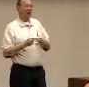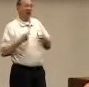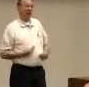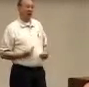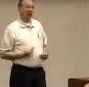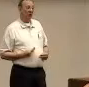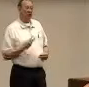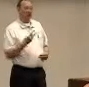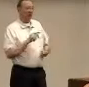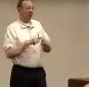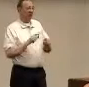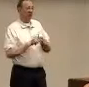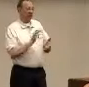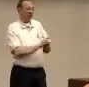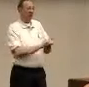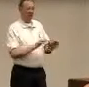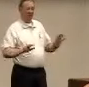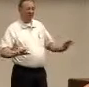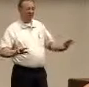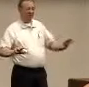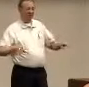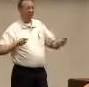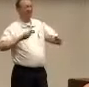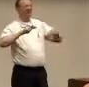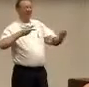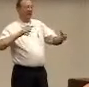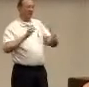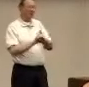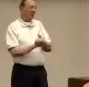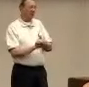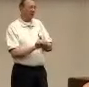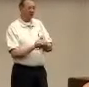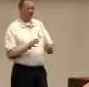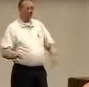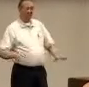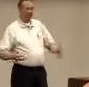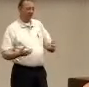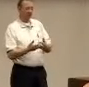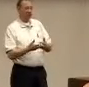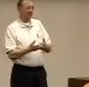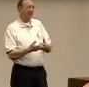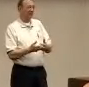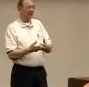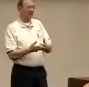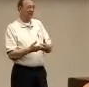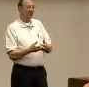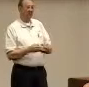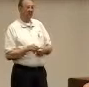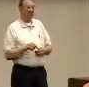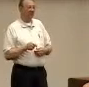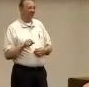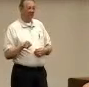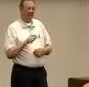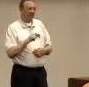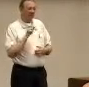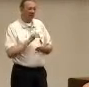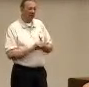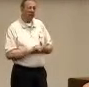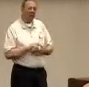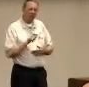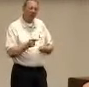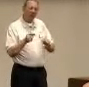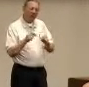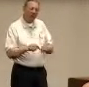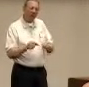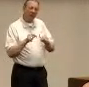now they're very healthy, came from 2 different marriages. They have kids that have been combined through 2 different marriages. But he didn't believe. And